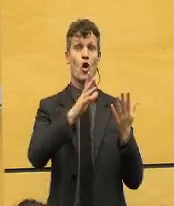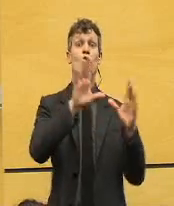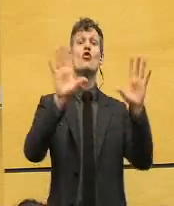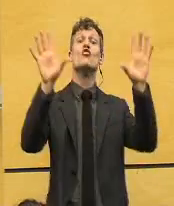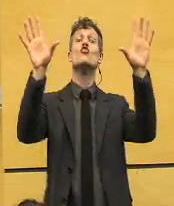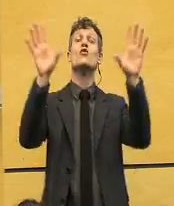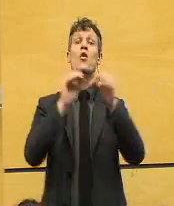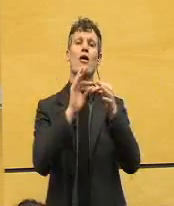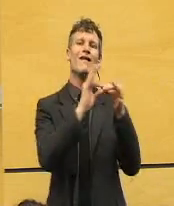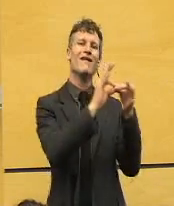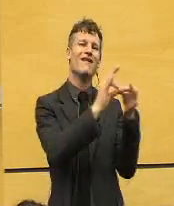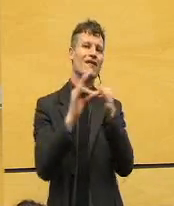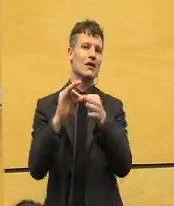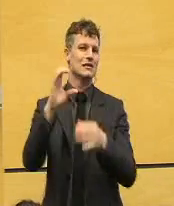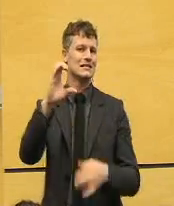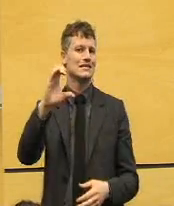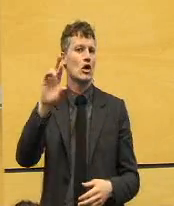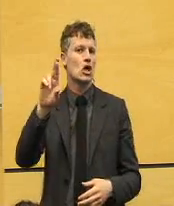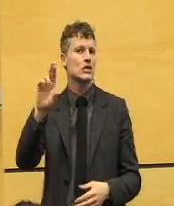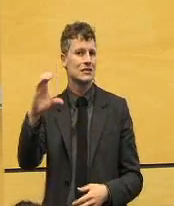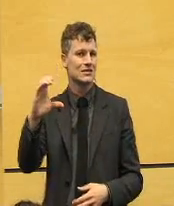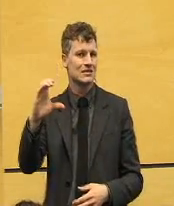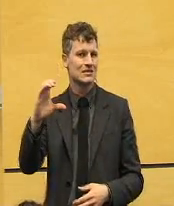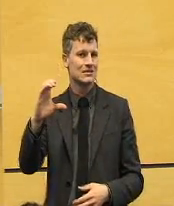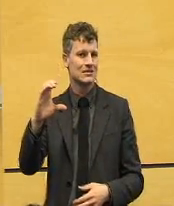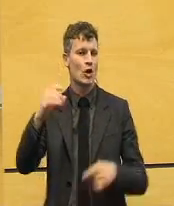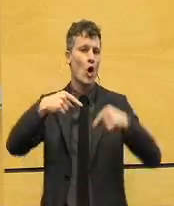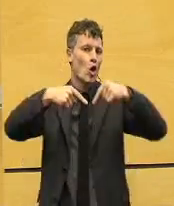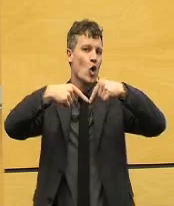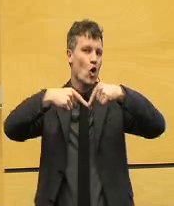know how